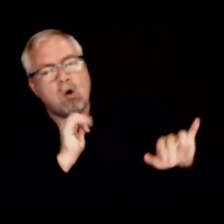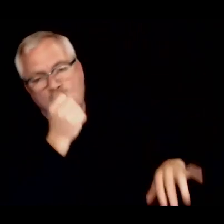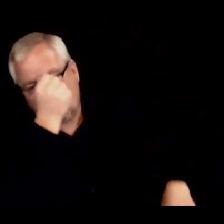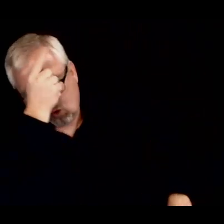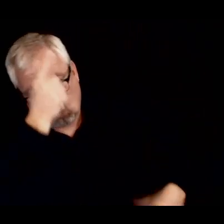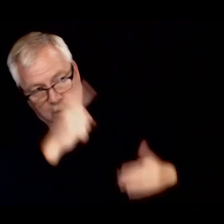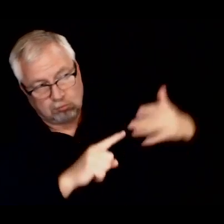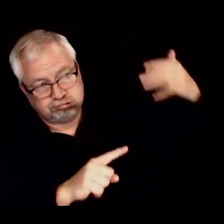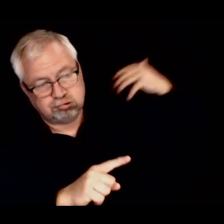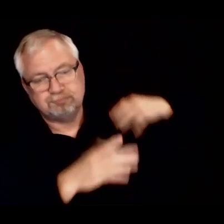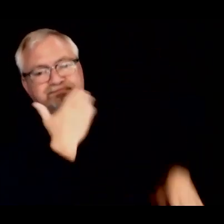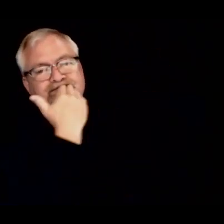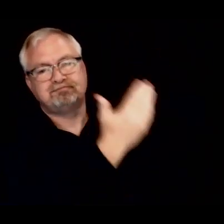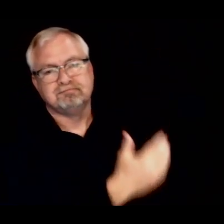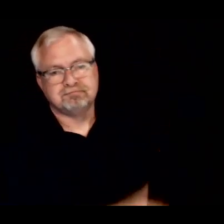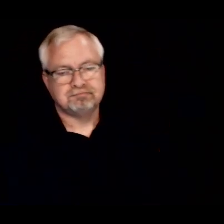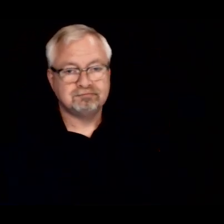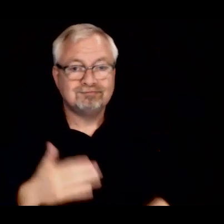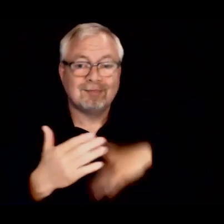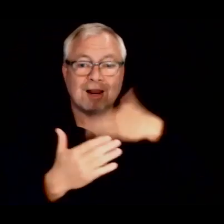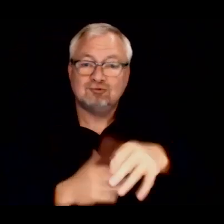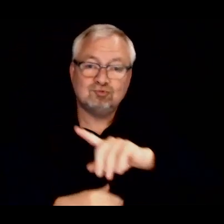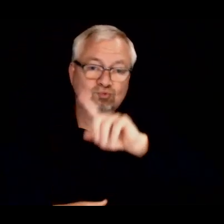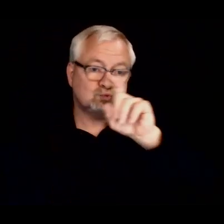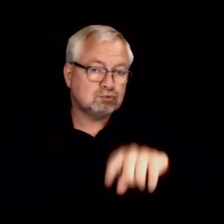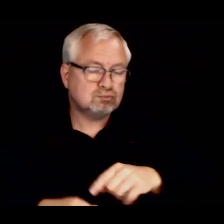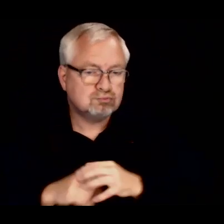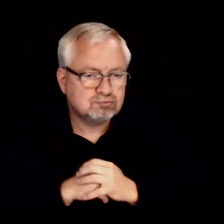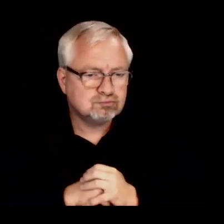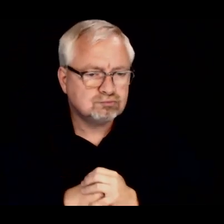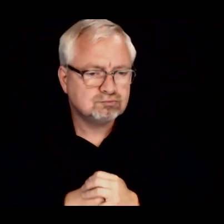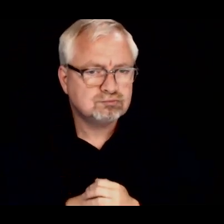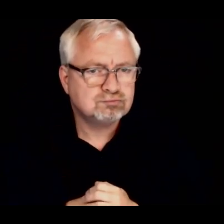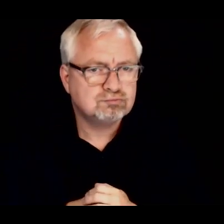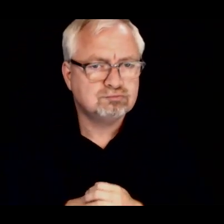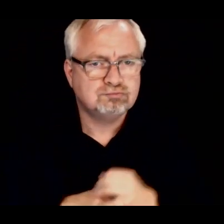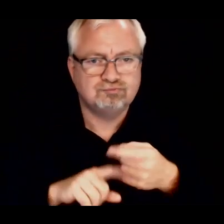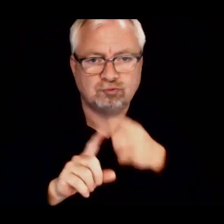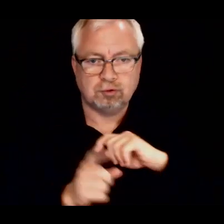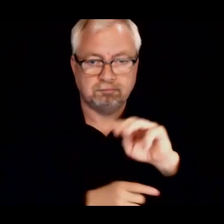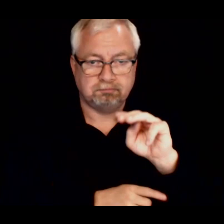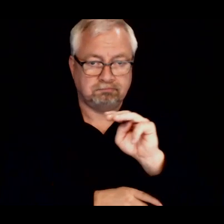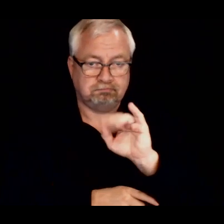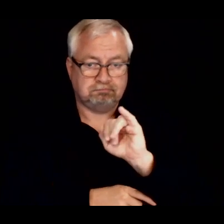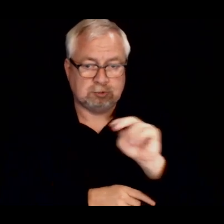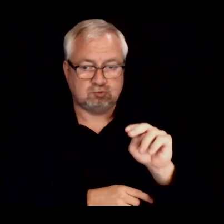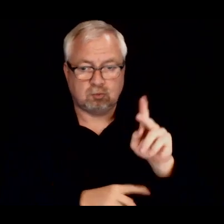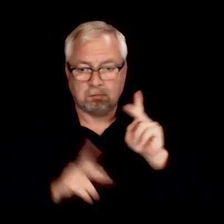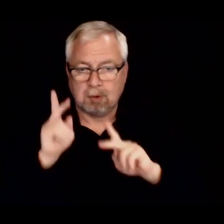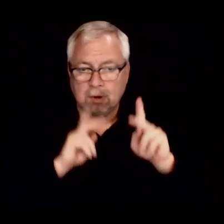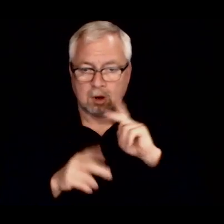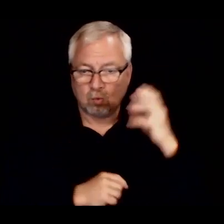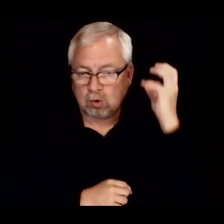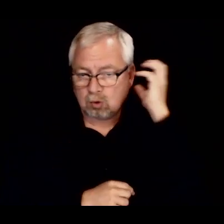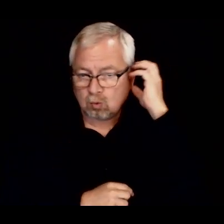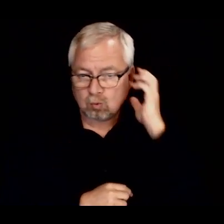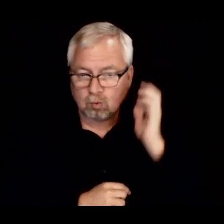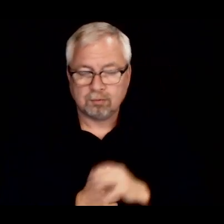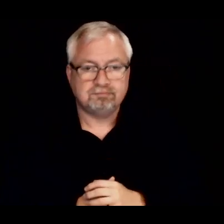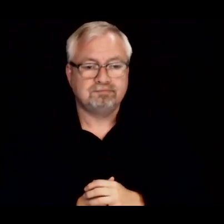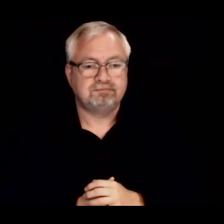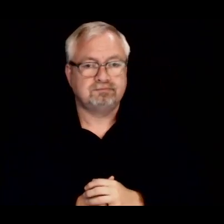Your next question comes from the line of Brian Bax of Minnesota Public Radio News. Your line is open. Hi, Commissioner.